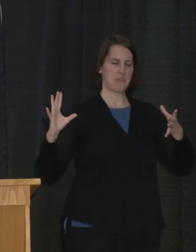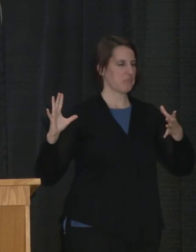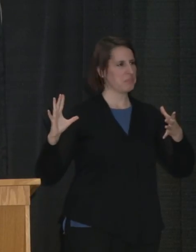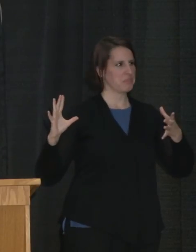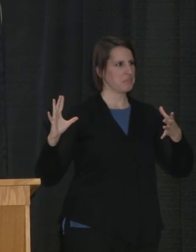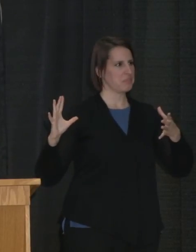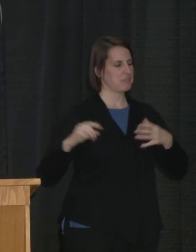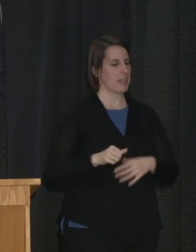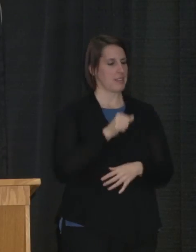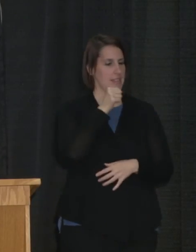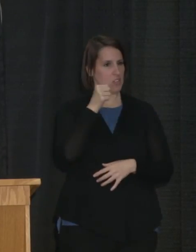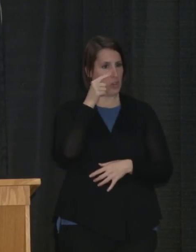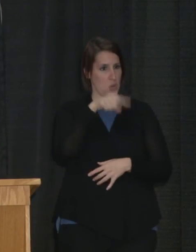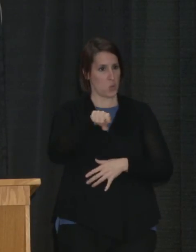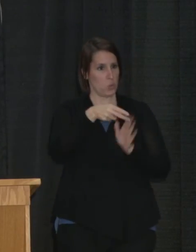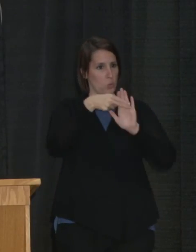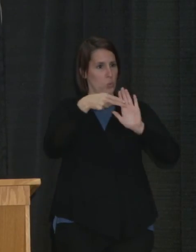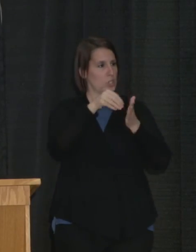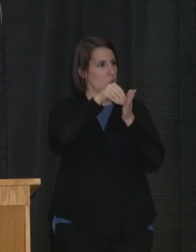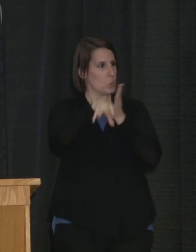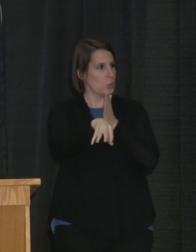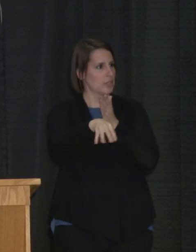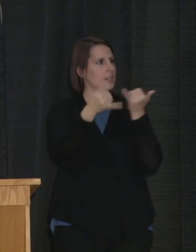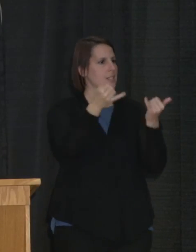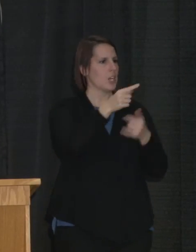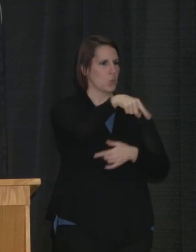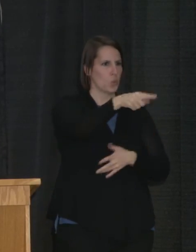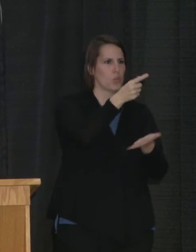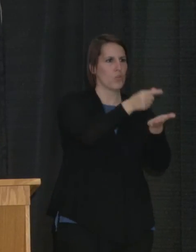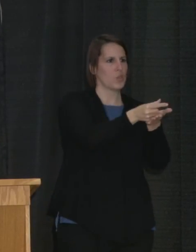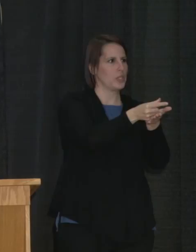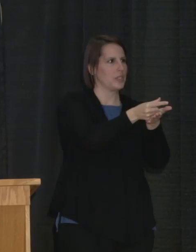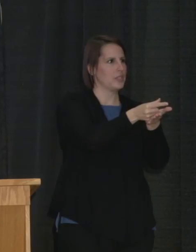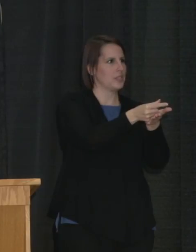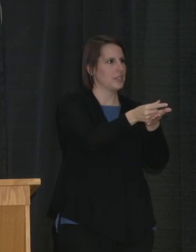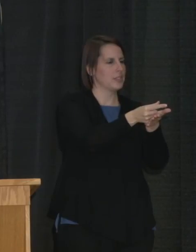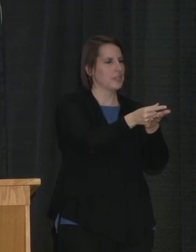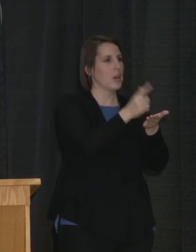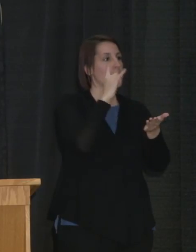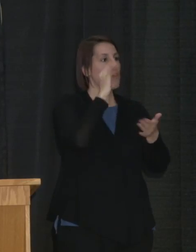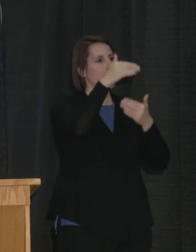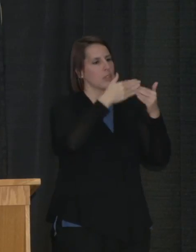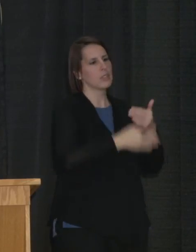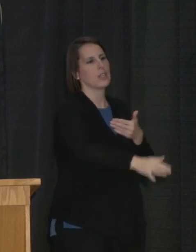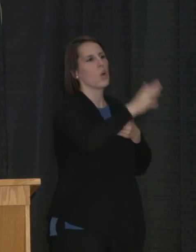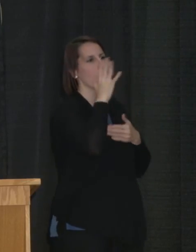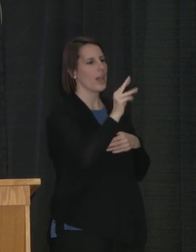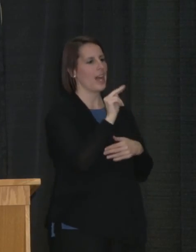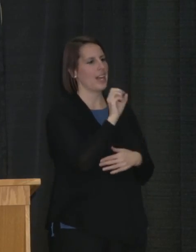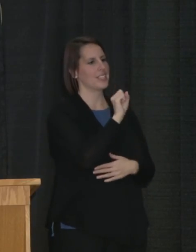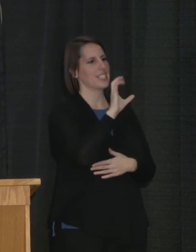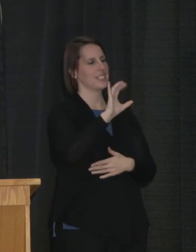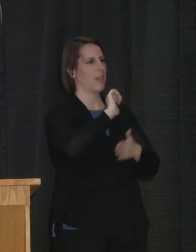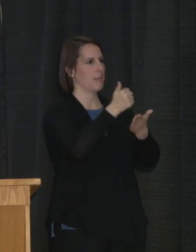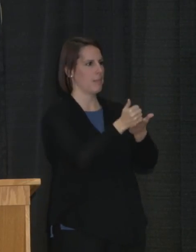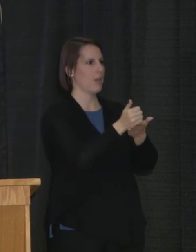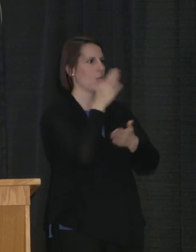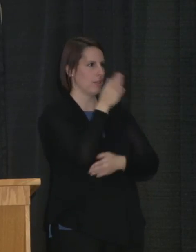Yesterday, you were students. Today, you are graduates. Forever, you are Nova Scotia Community College alumni.